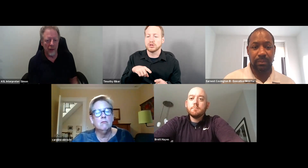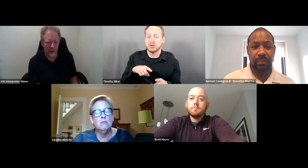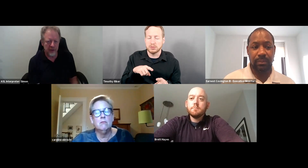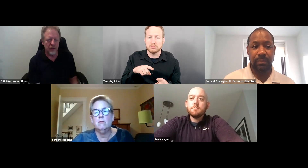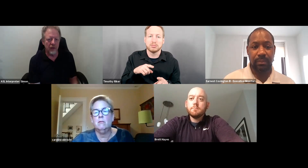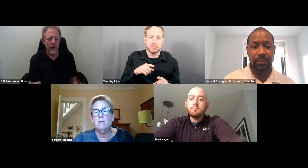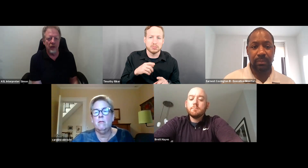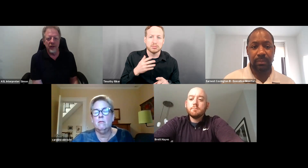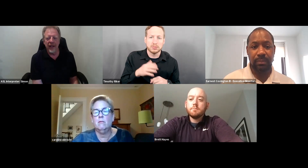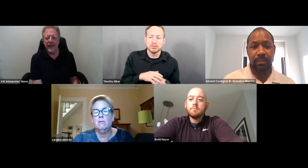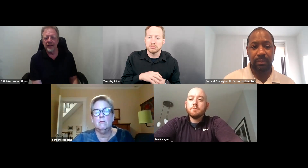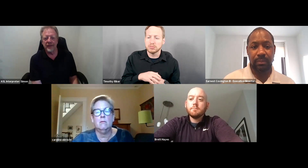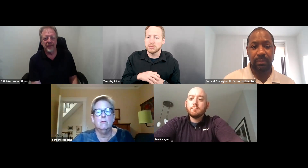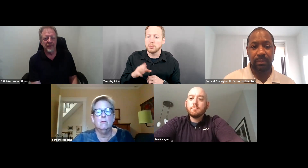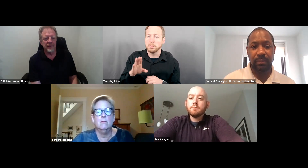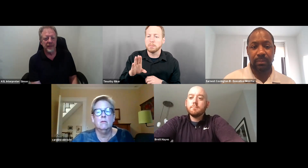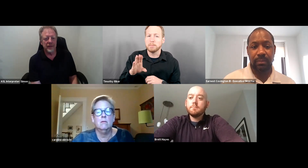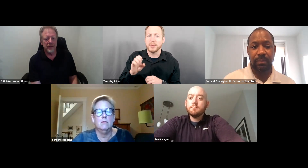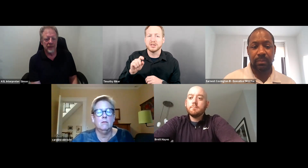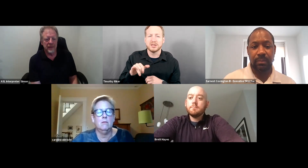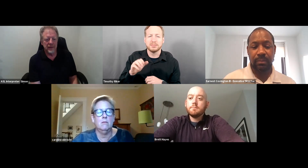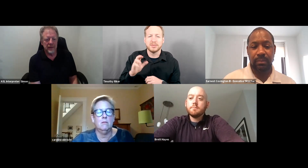Okay, Brett's in agreement. Okay.